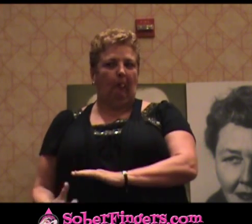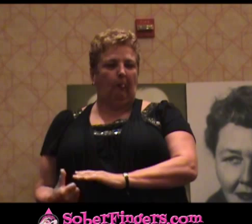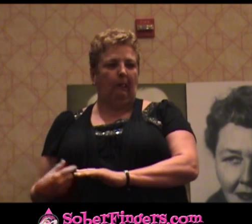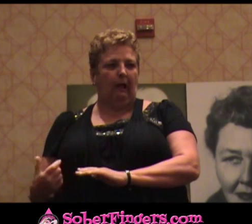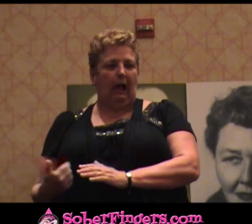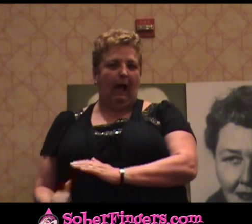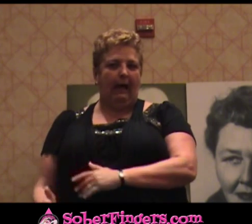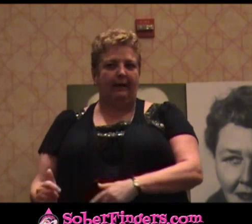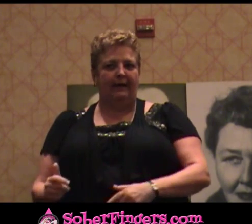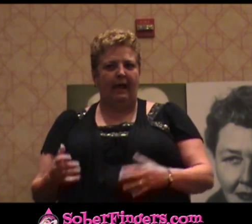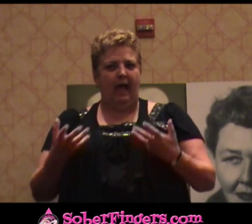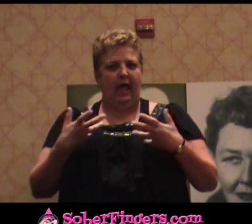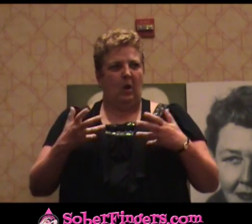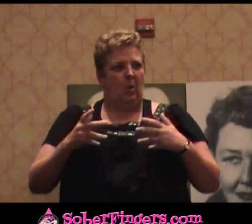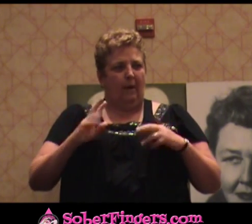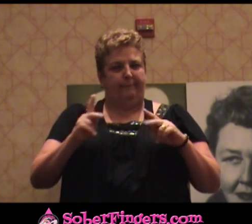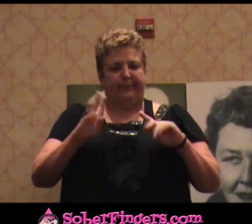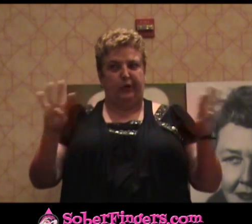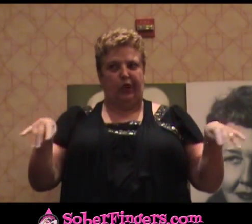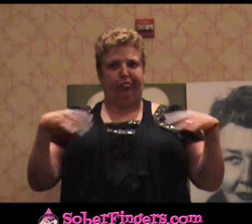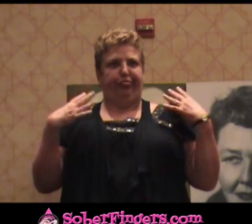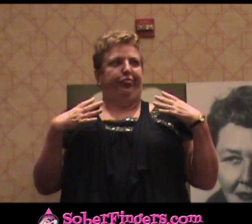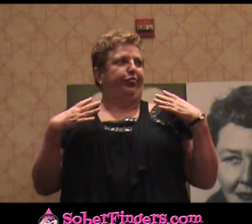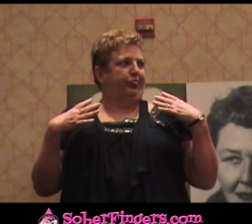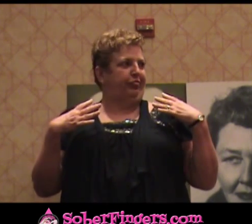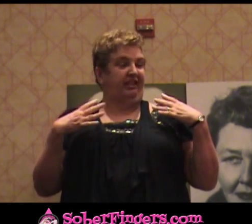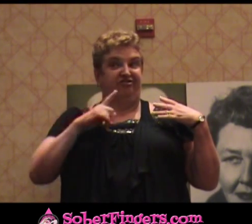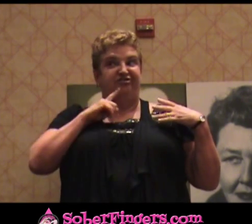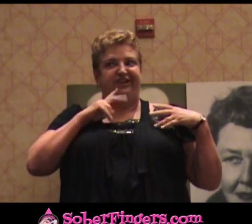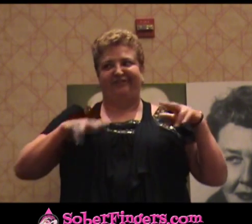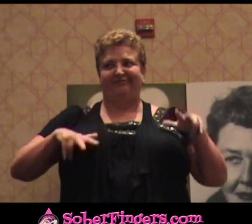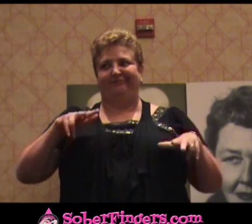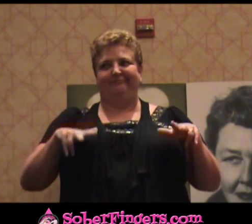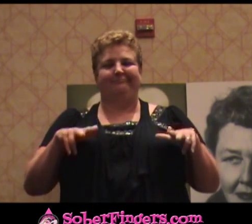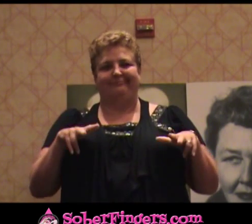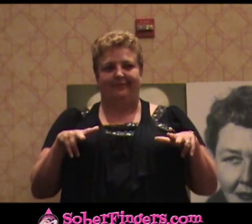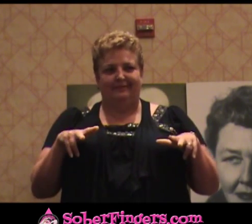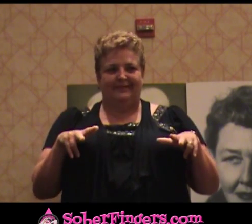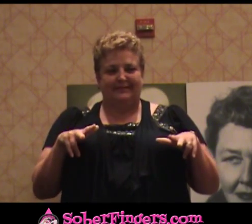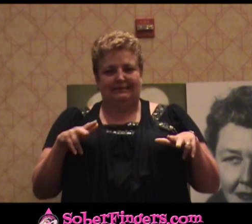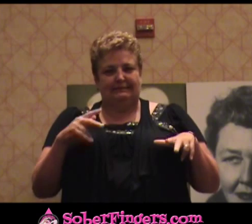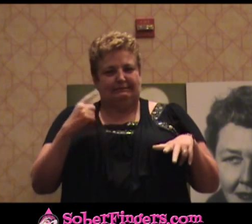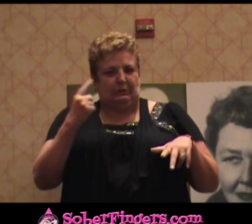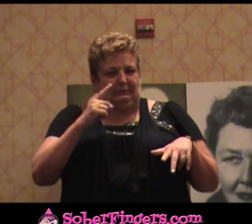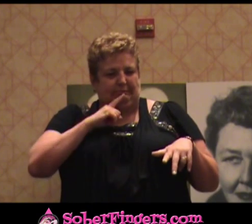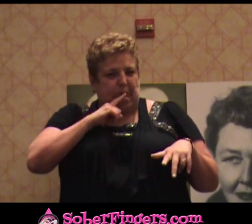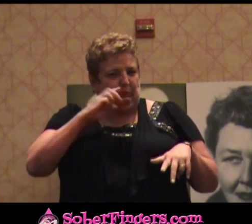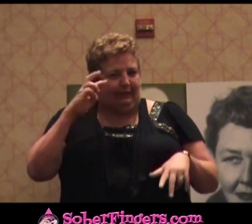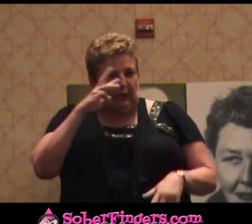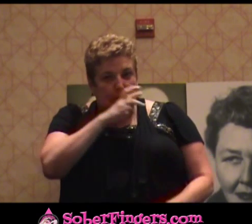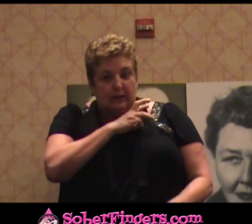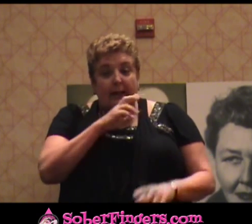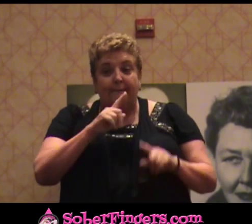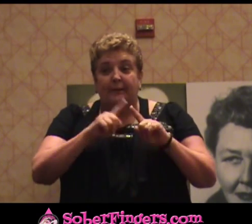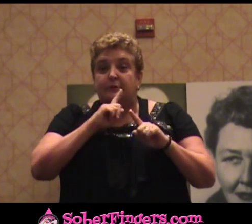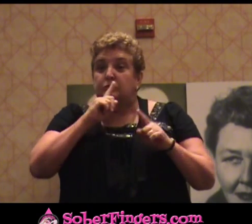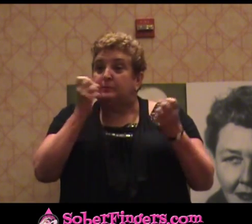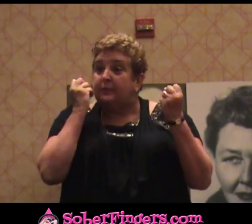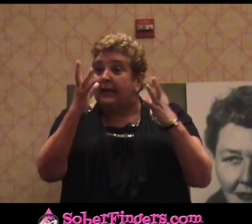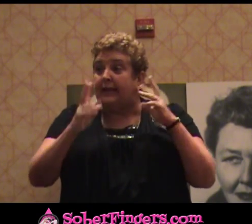everybody's staring at you. This is really awkward. I need to tell you that. This is always so weird, but I know that there's so many people who have